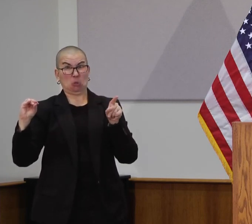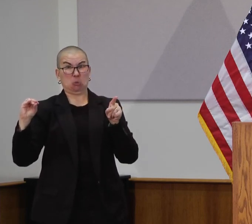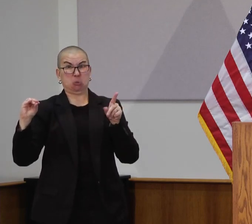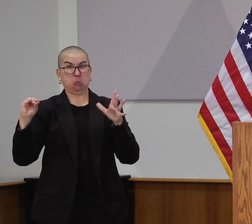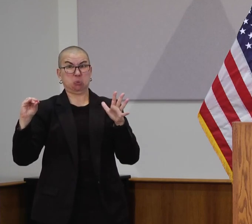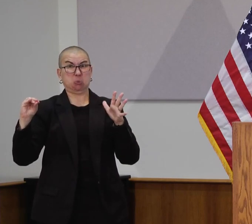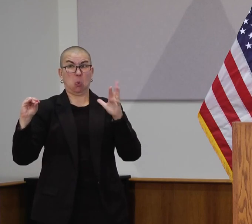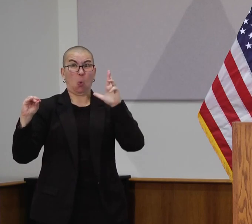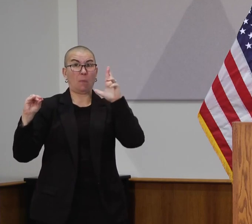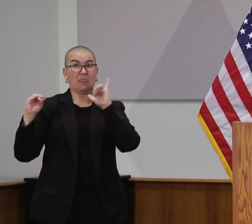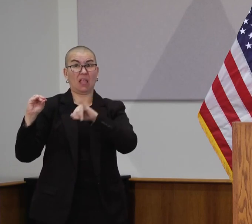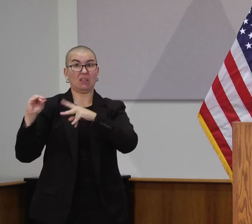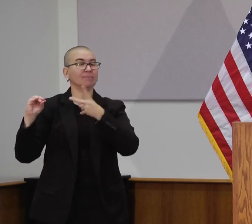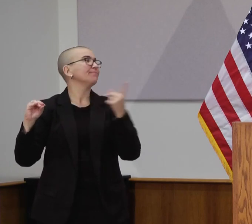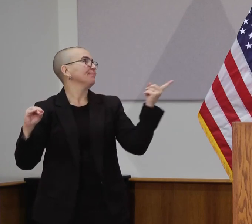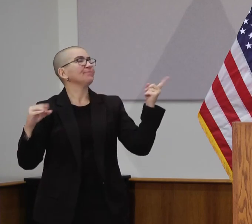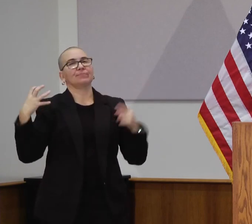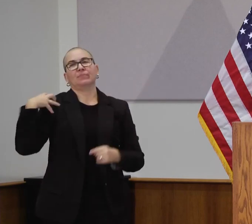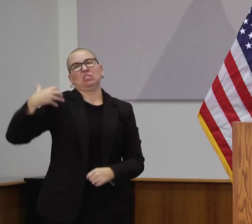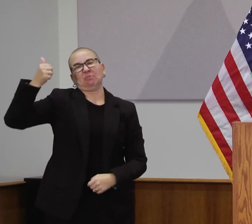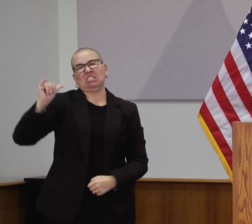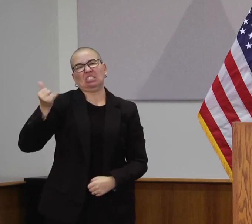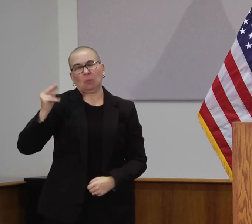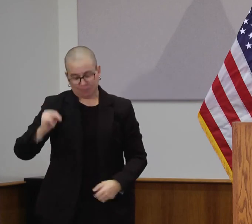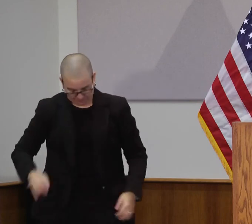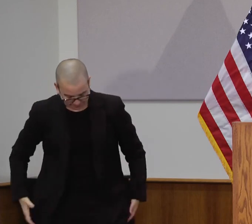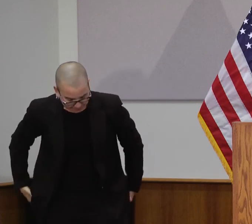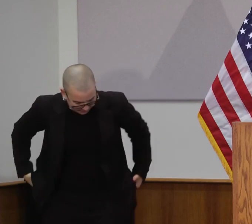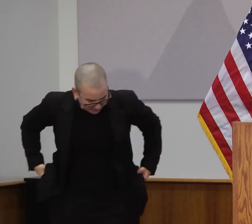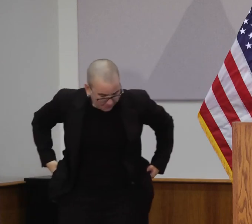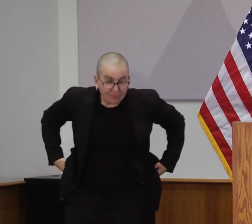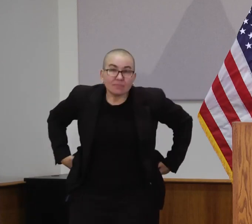results from the battle plan?